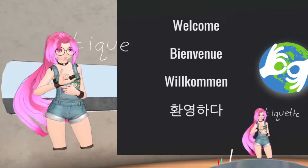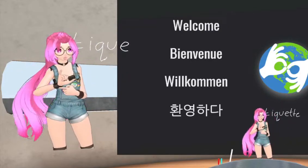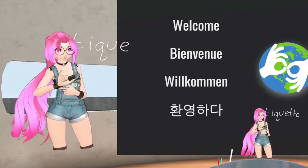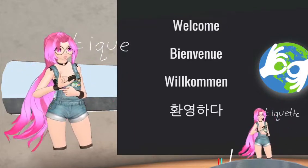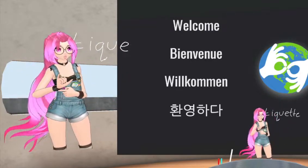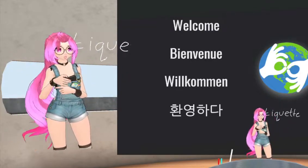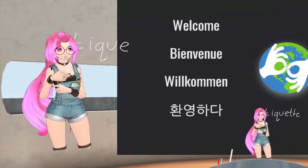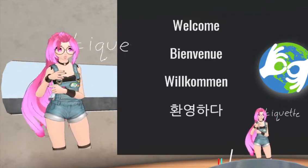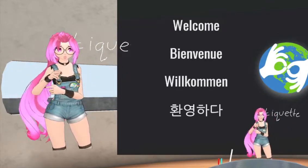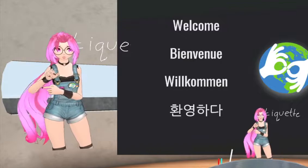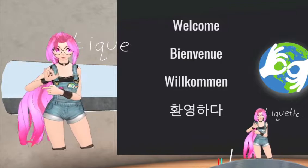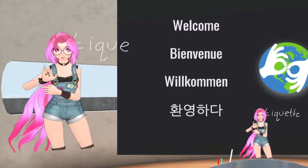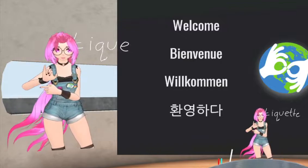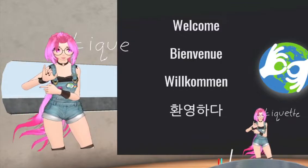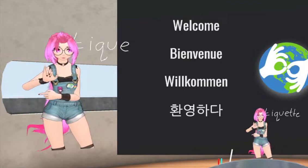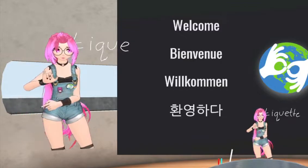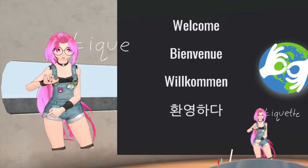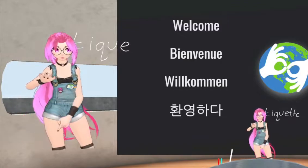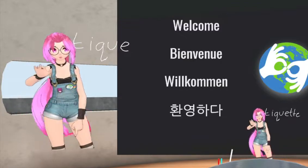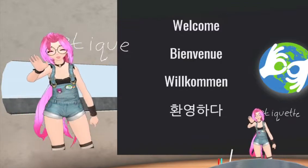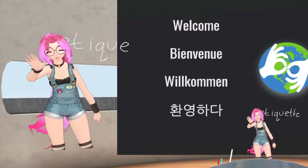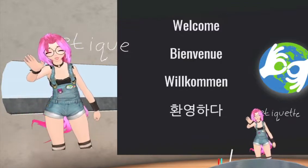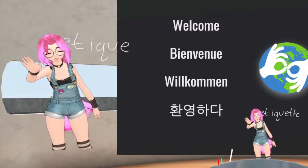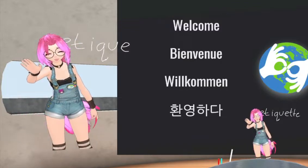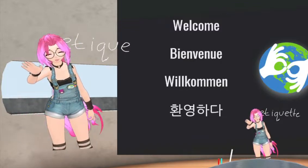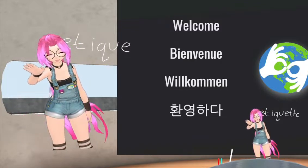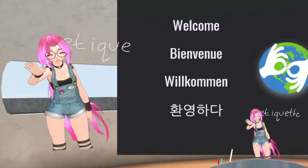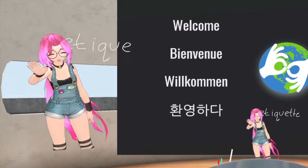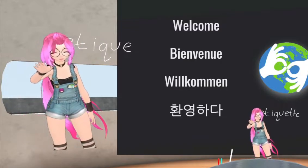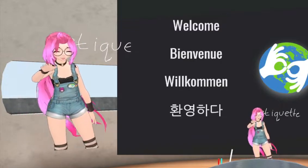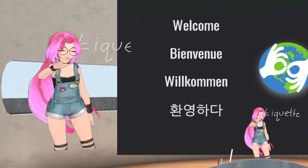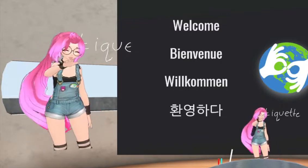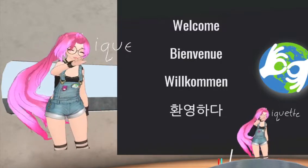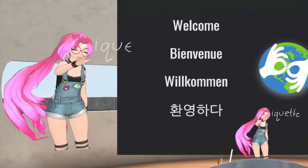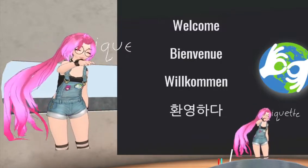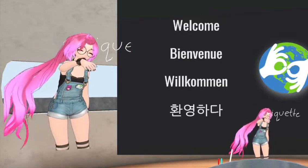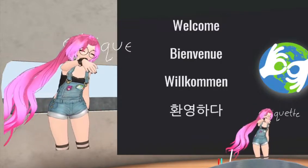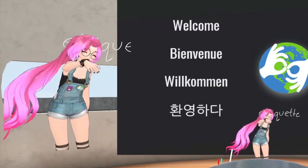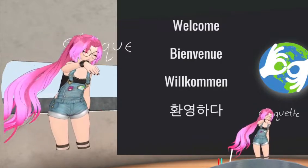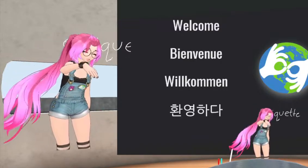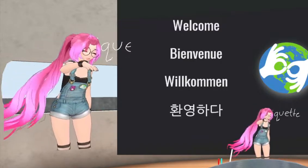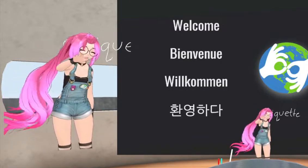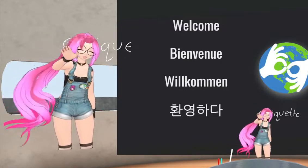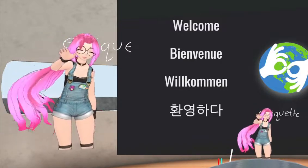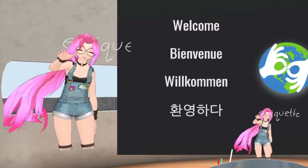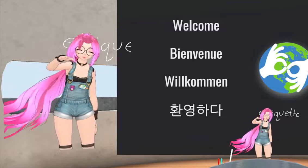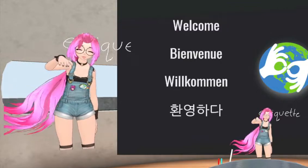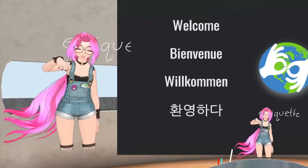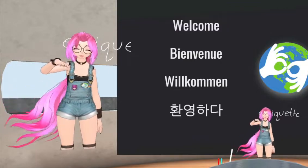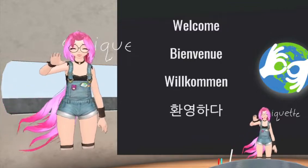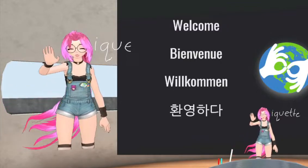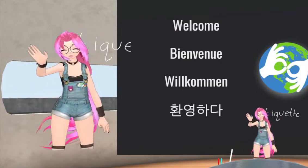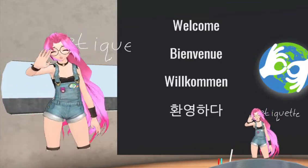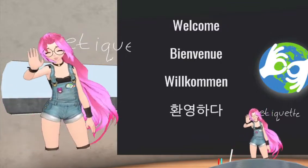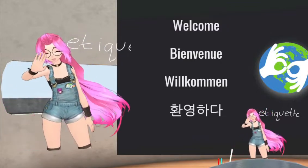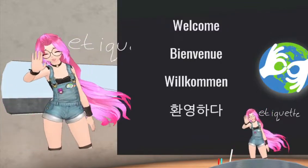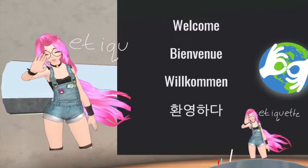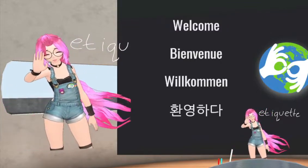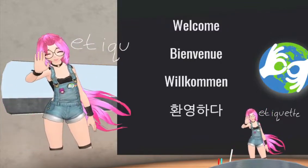cool slang as well, so you can be like one of the cool kids. So I think the first thing I want to go over is just some, okay, can